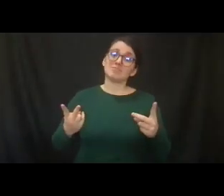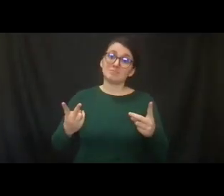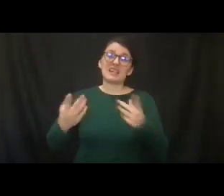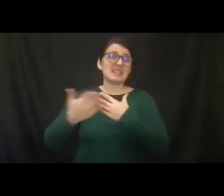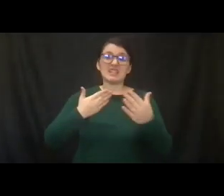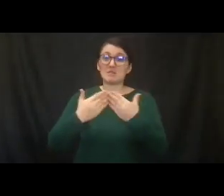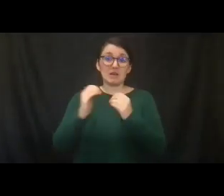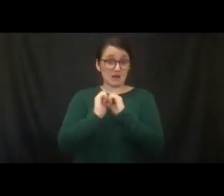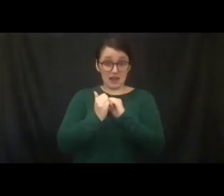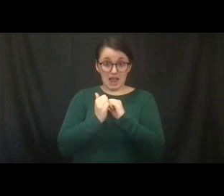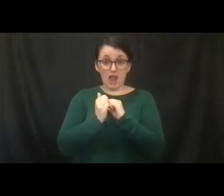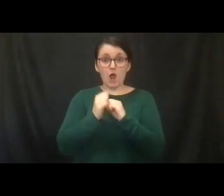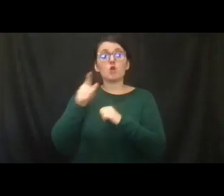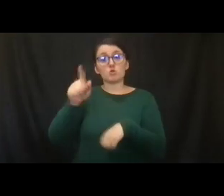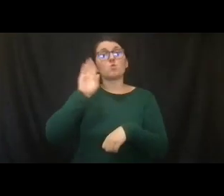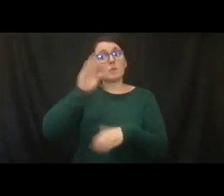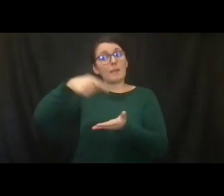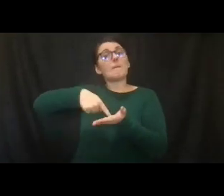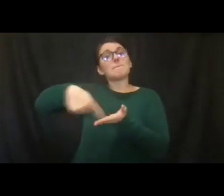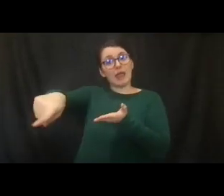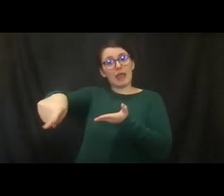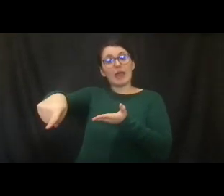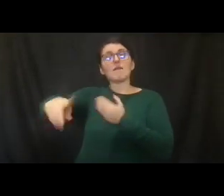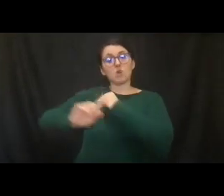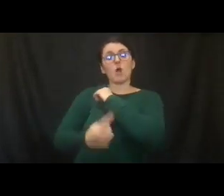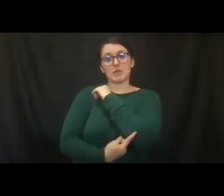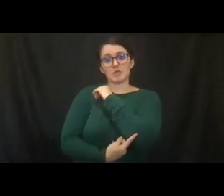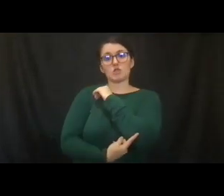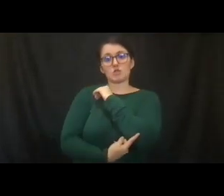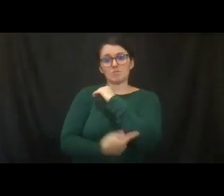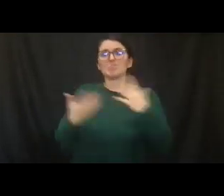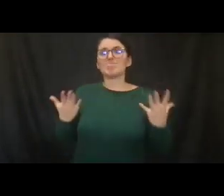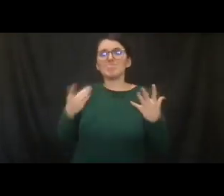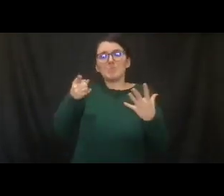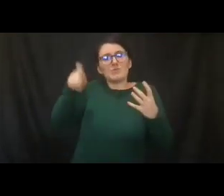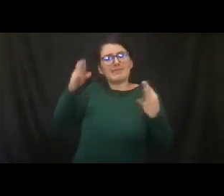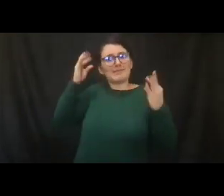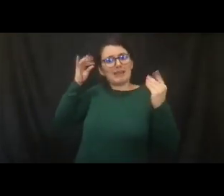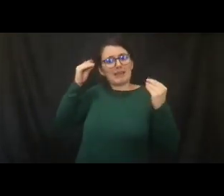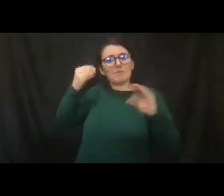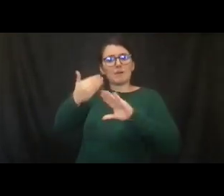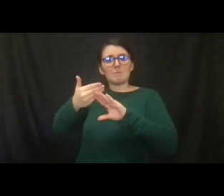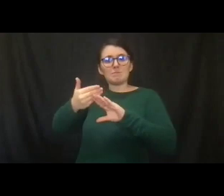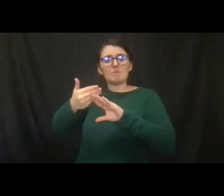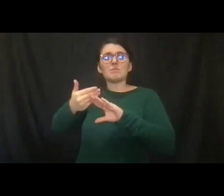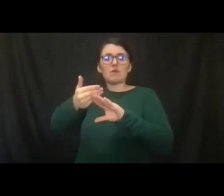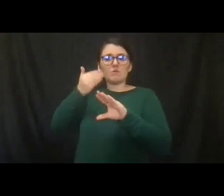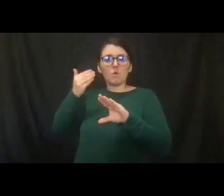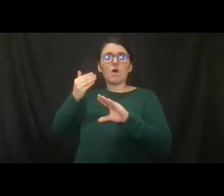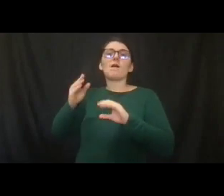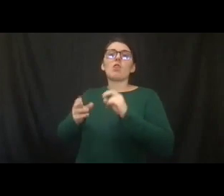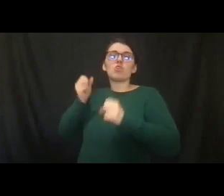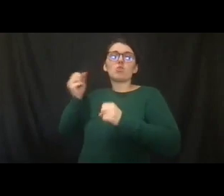it, you have to pay for your garbage. So it's something to think about when you are throwing